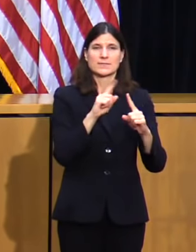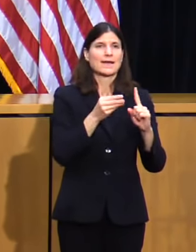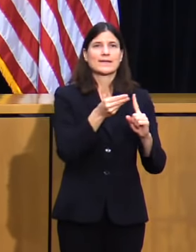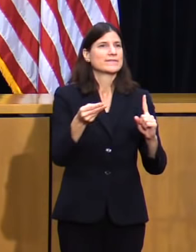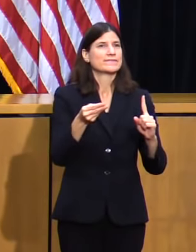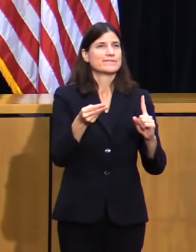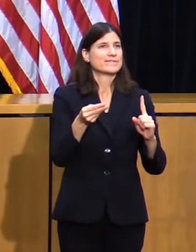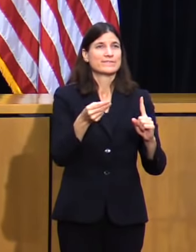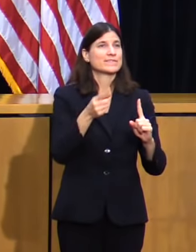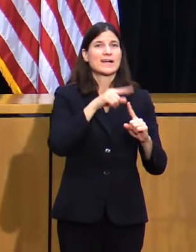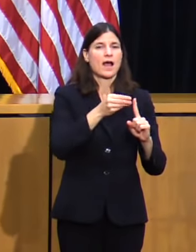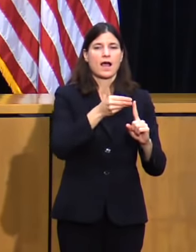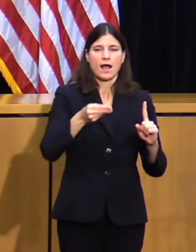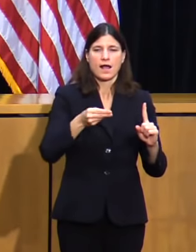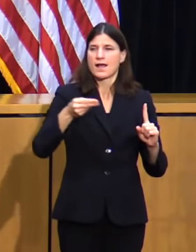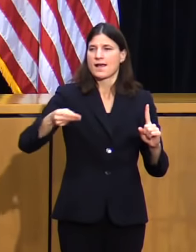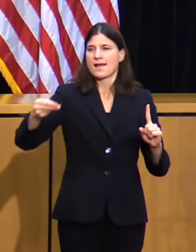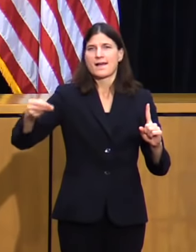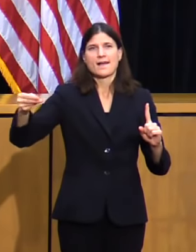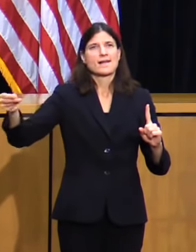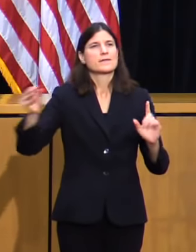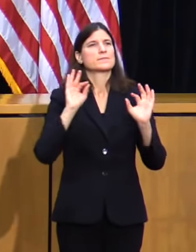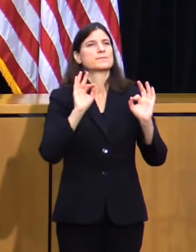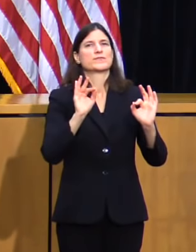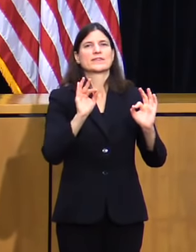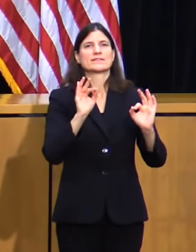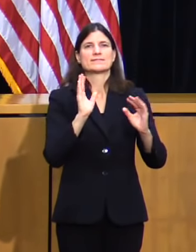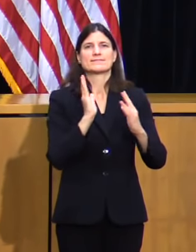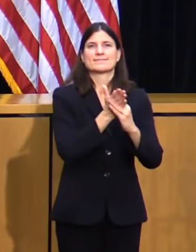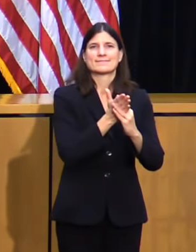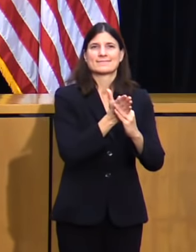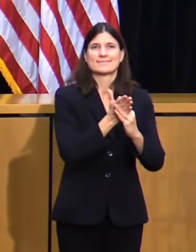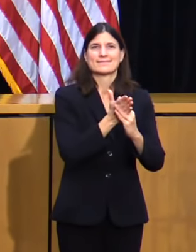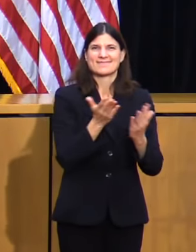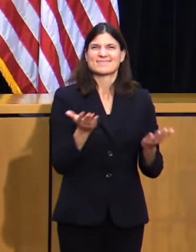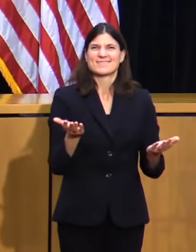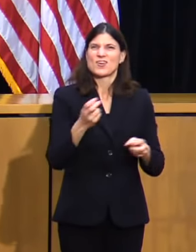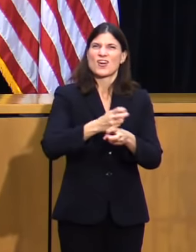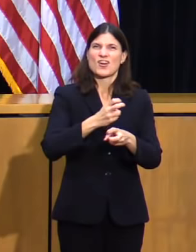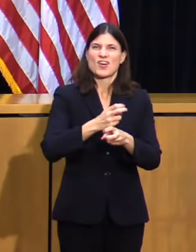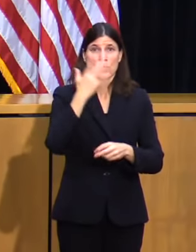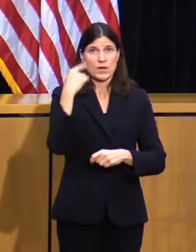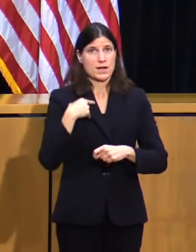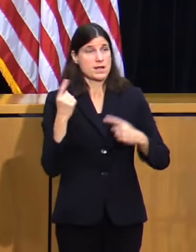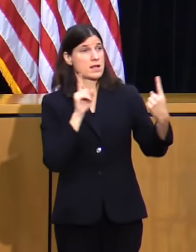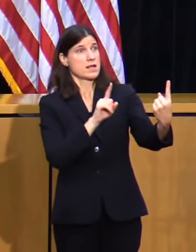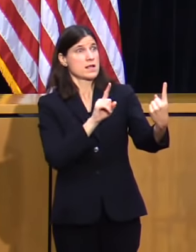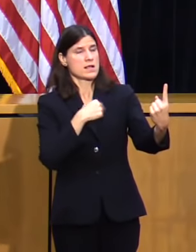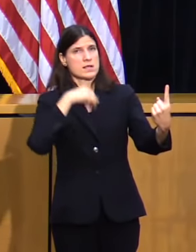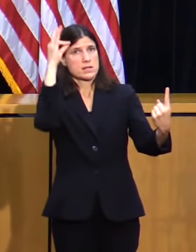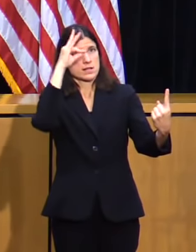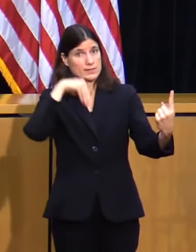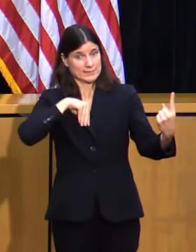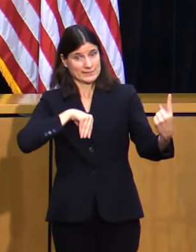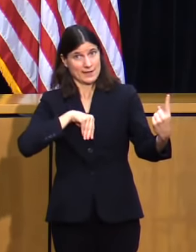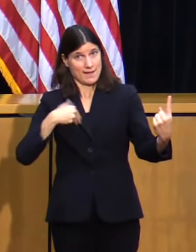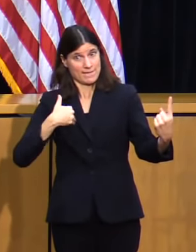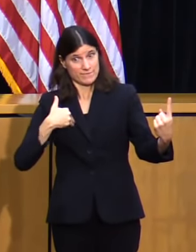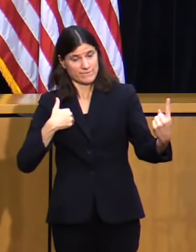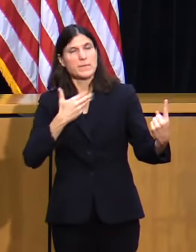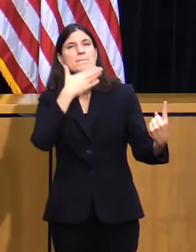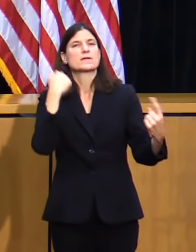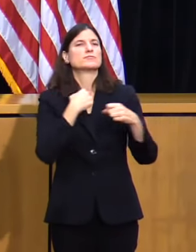to and connecting with you, and you don't necessarily know that they're contagious and able